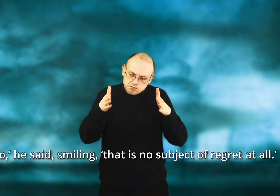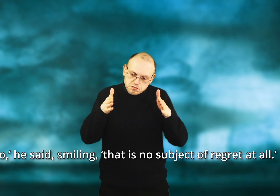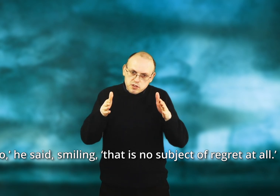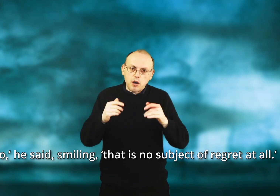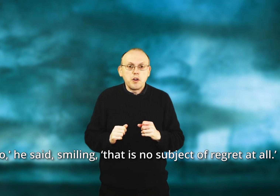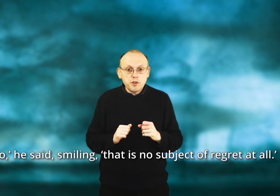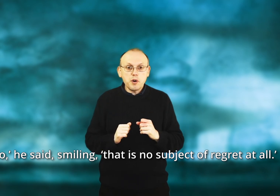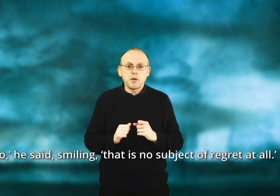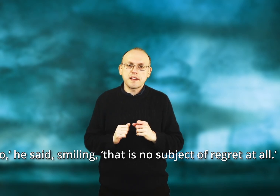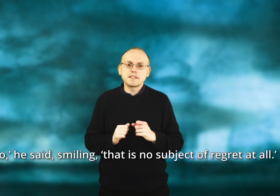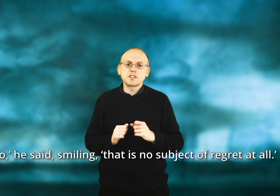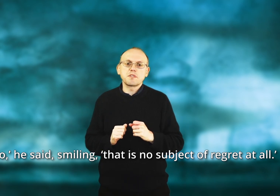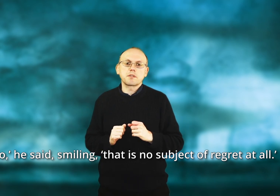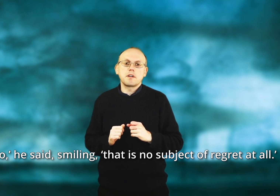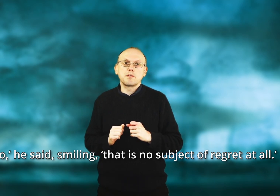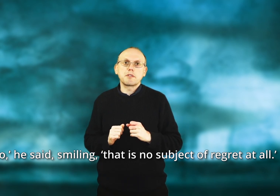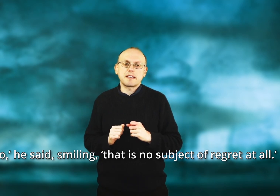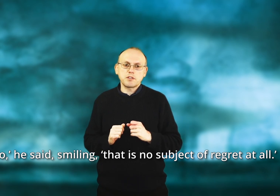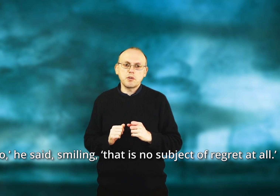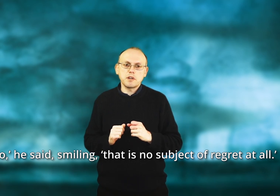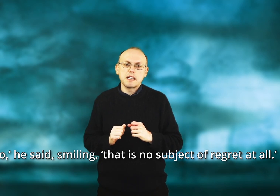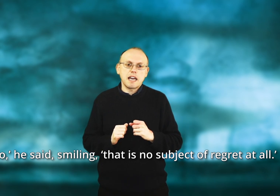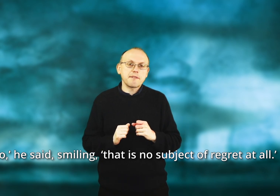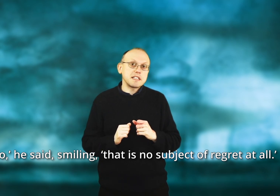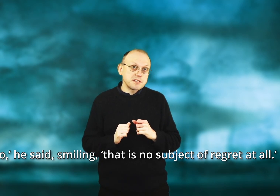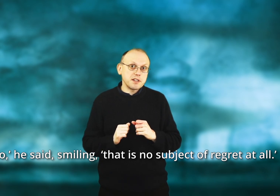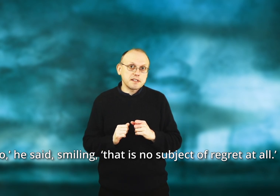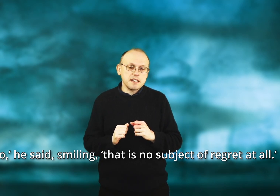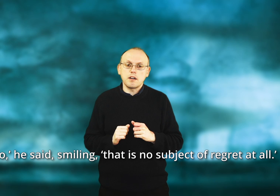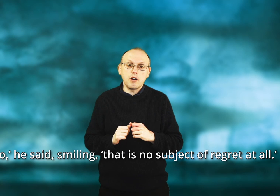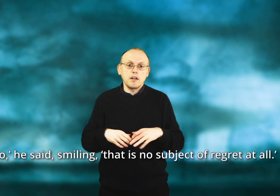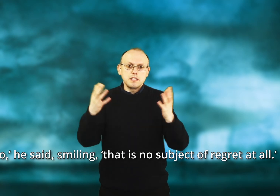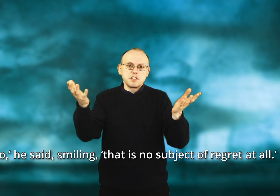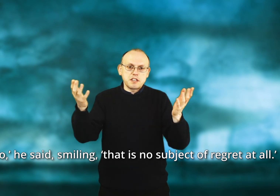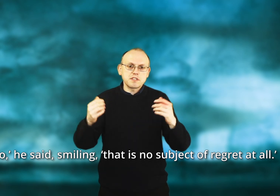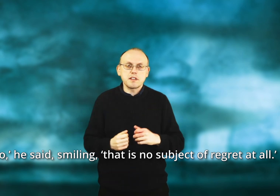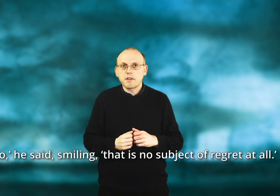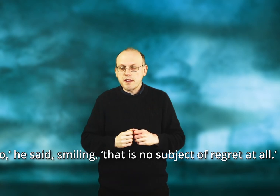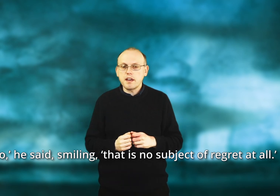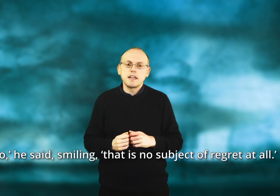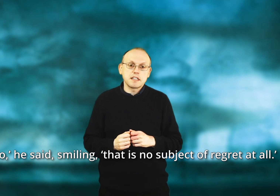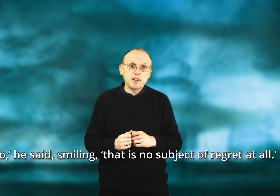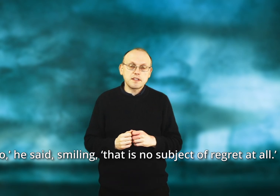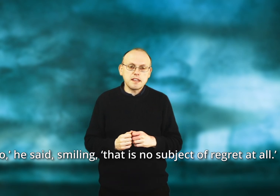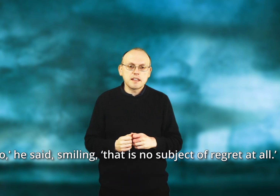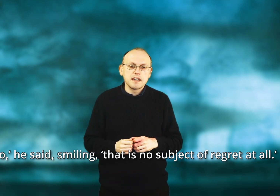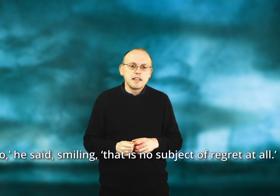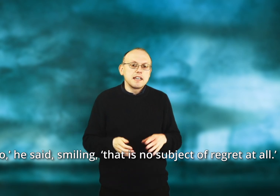no, that is not subject of regret at all, I have inserted or Jane Austen, rather, inserted, he